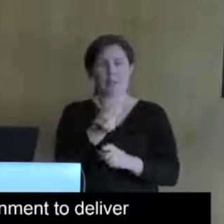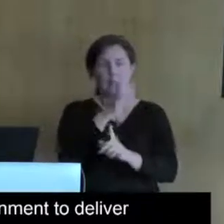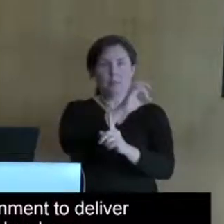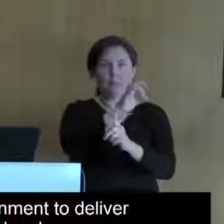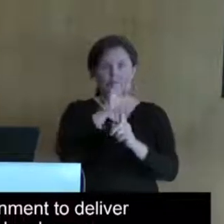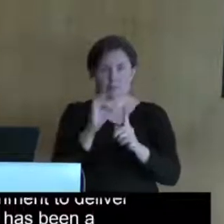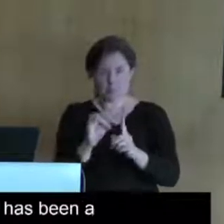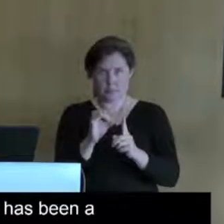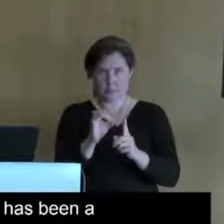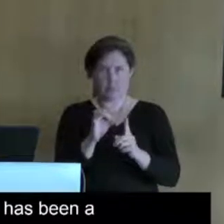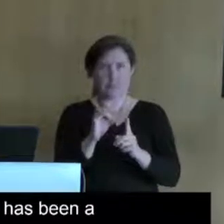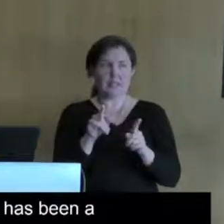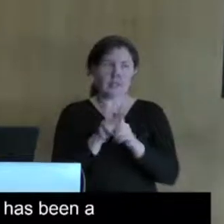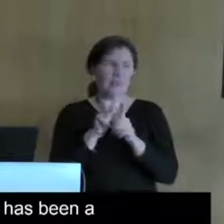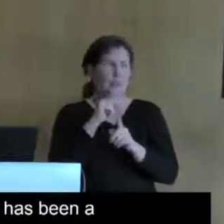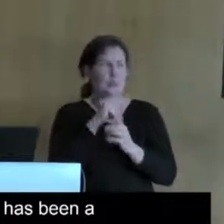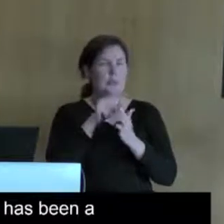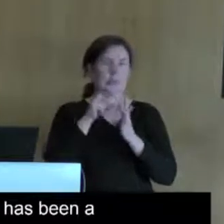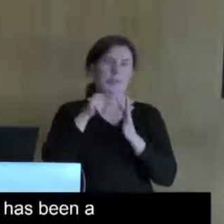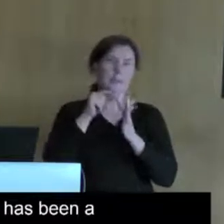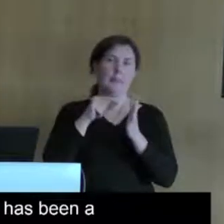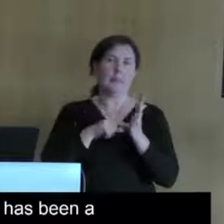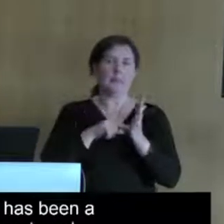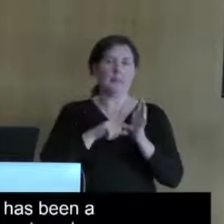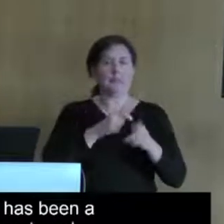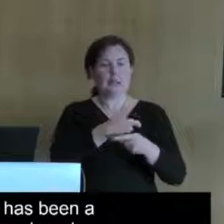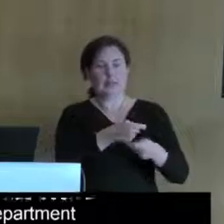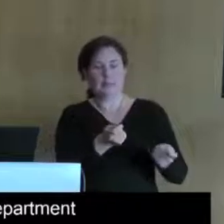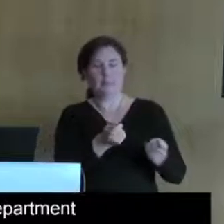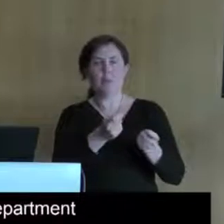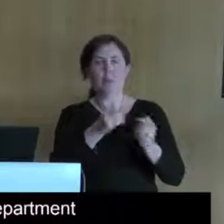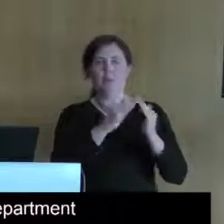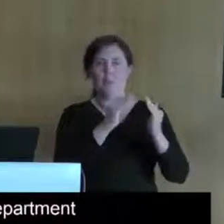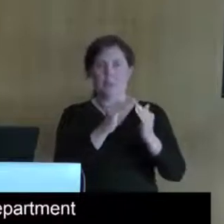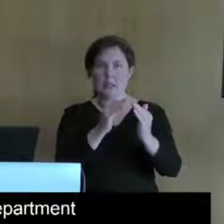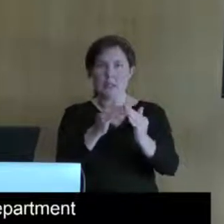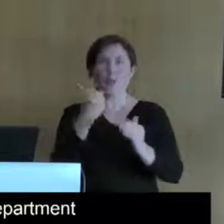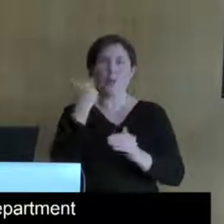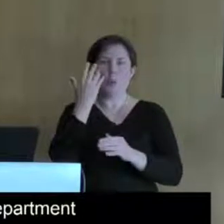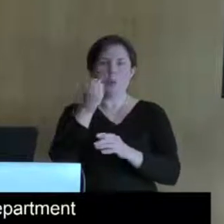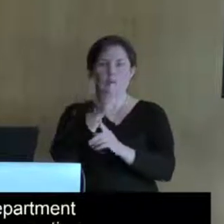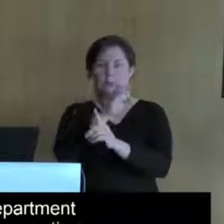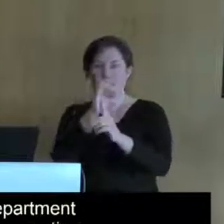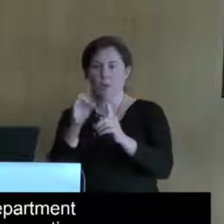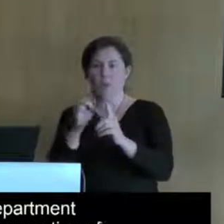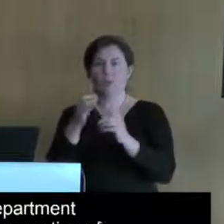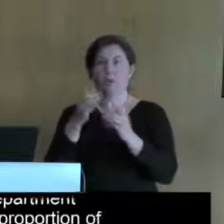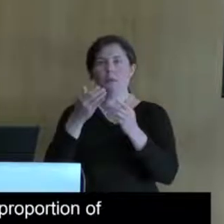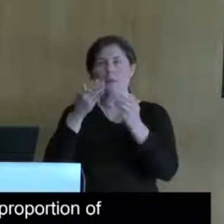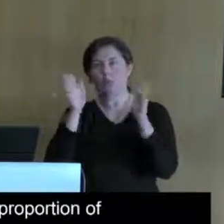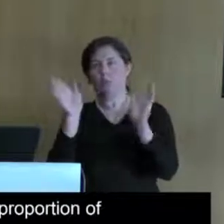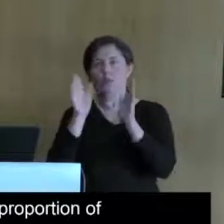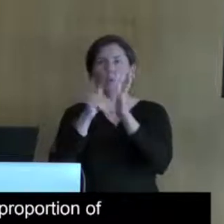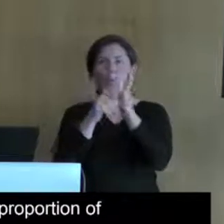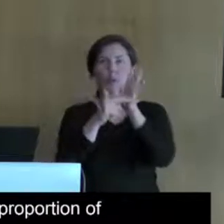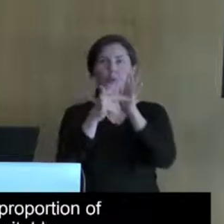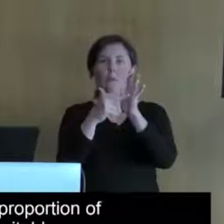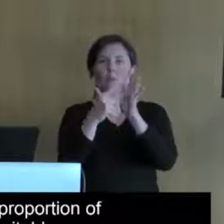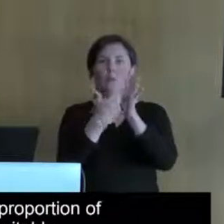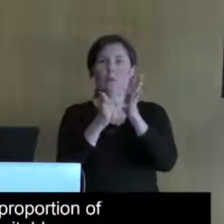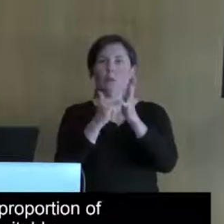where the community housing sector has been able to work with government to deliver new properties, we've made sure there has been